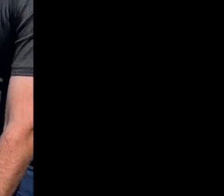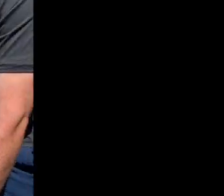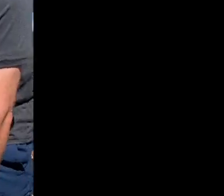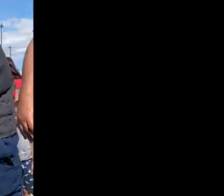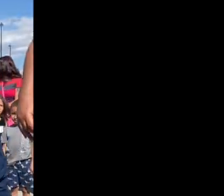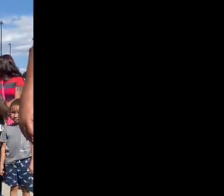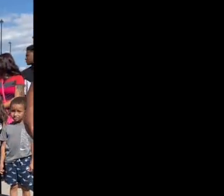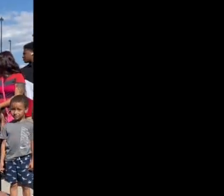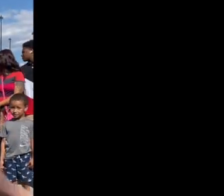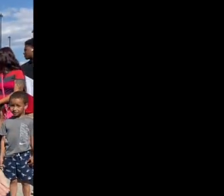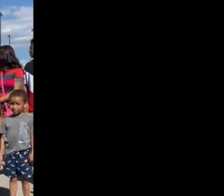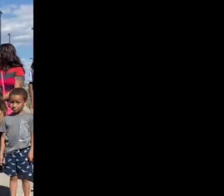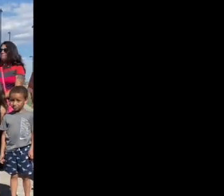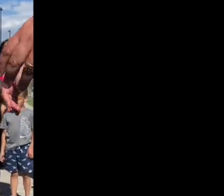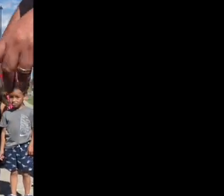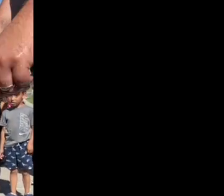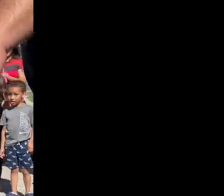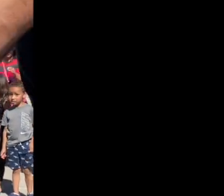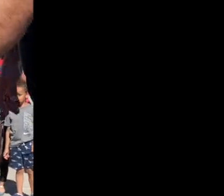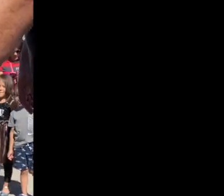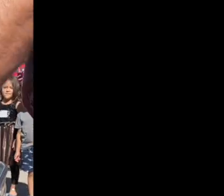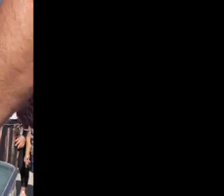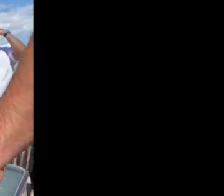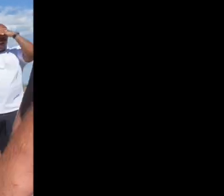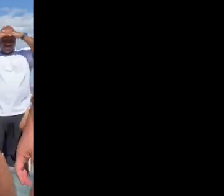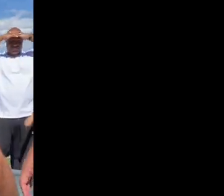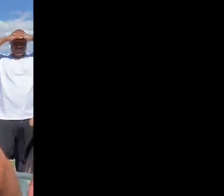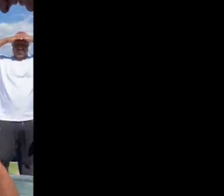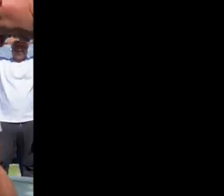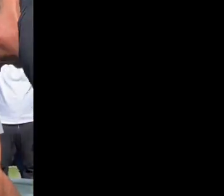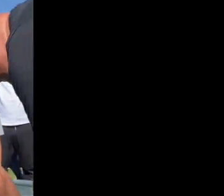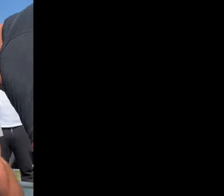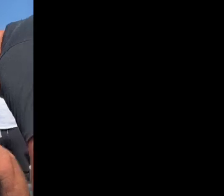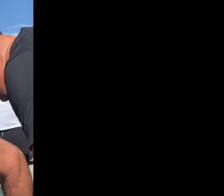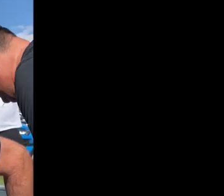It's okay. Did you in the hot tub? Yeah, come sit.